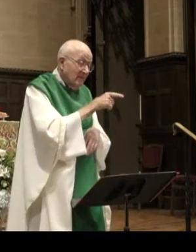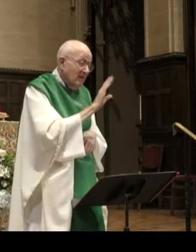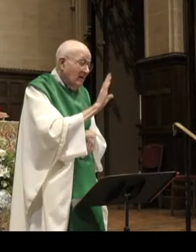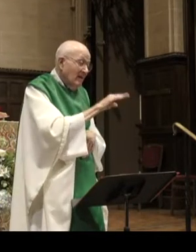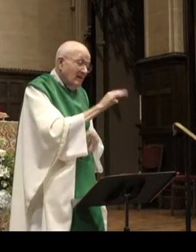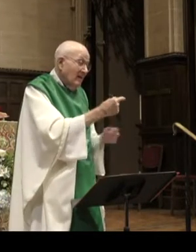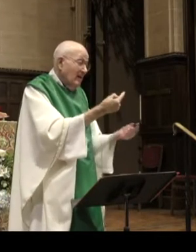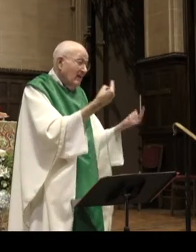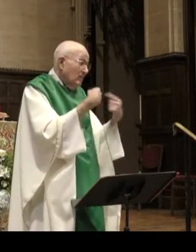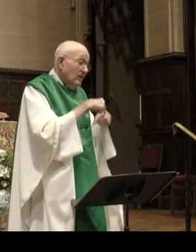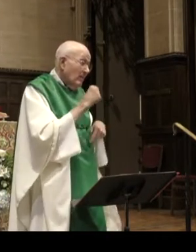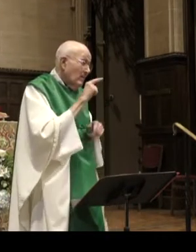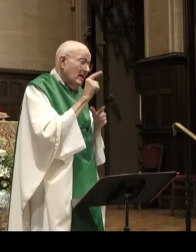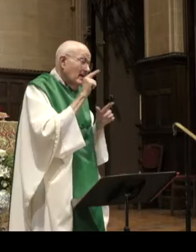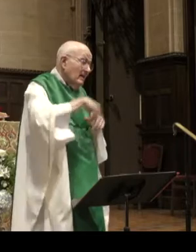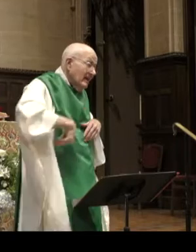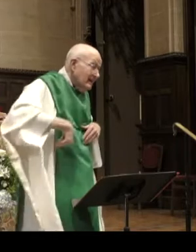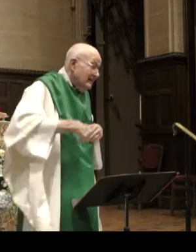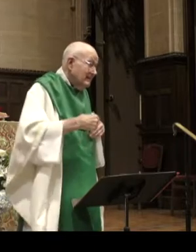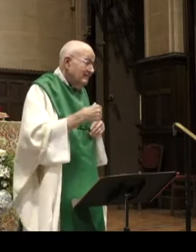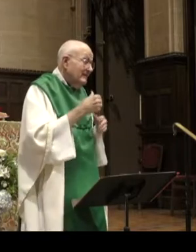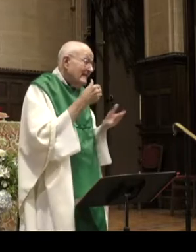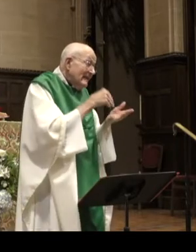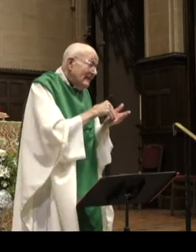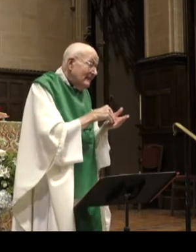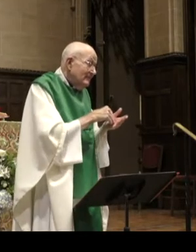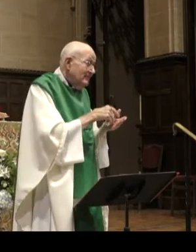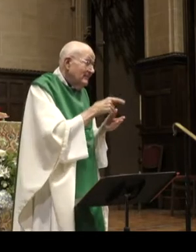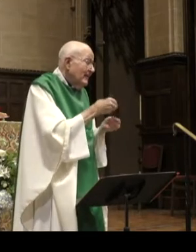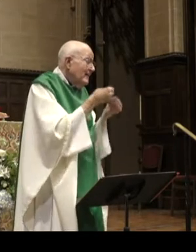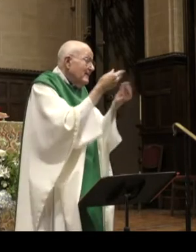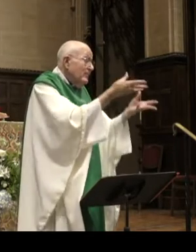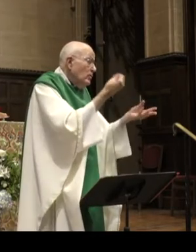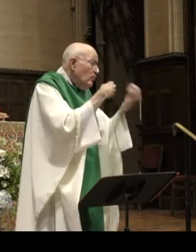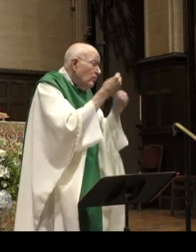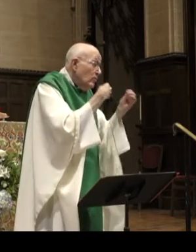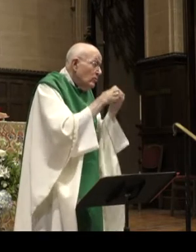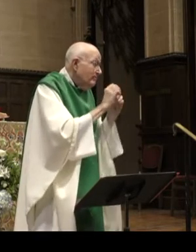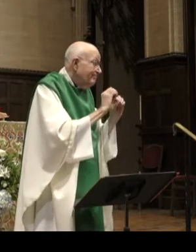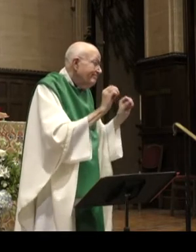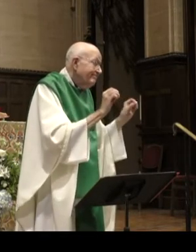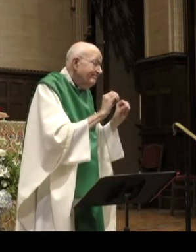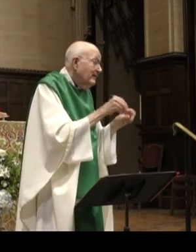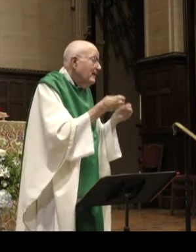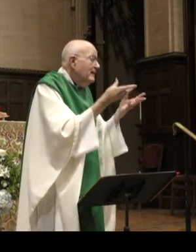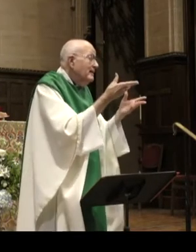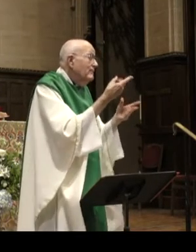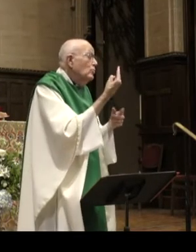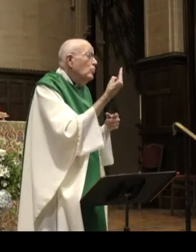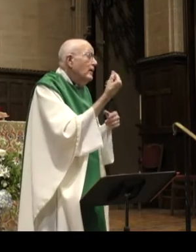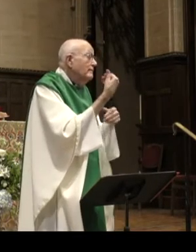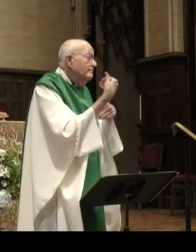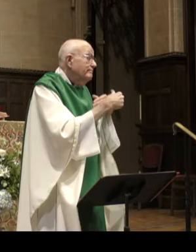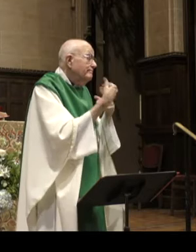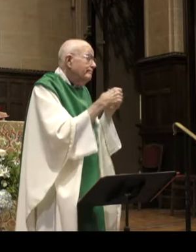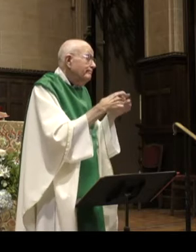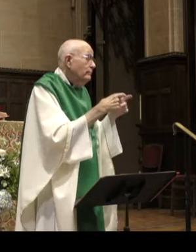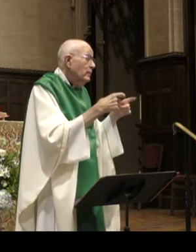him, come home late again, give you food, no food at all, give you one slice of